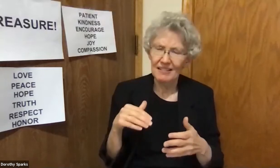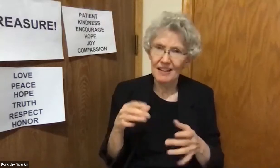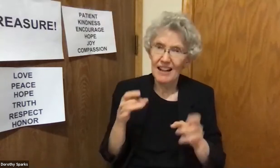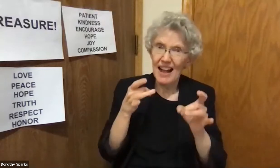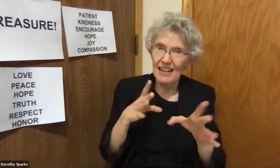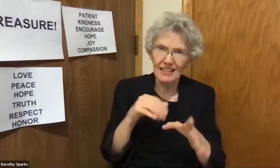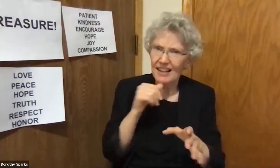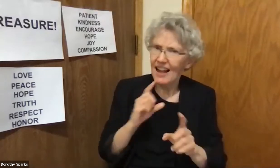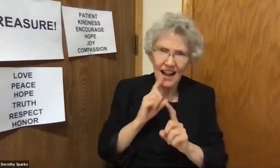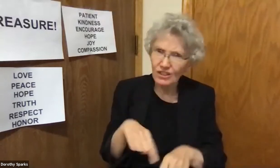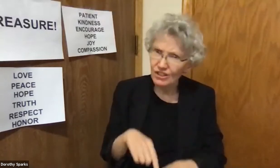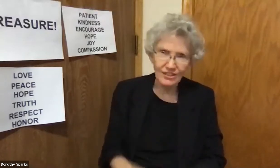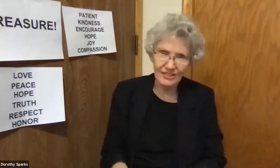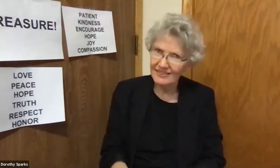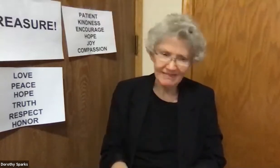people.